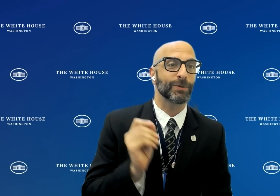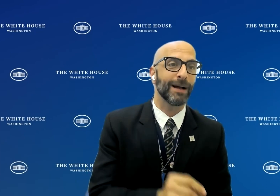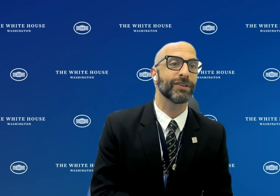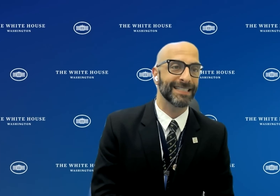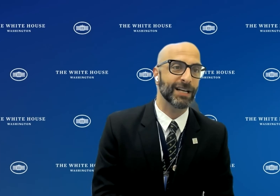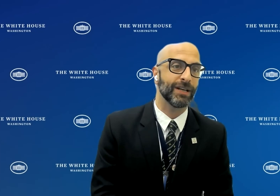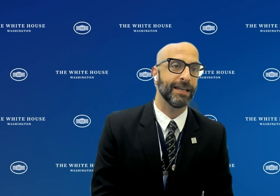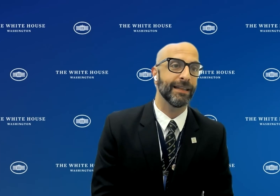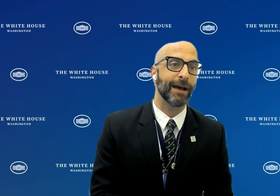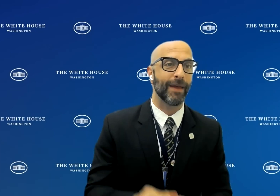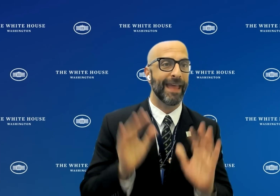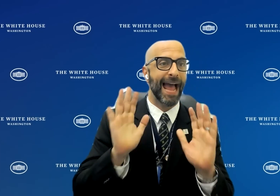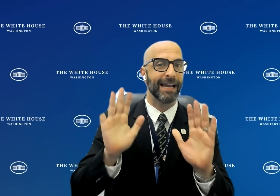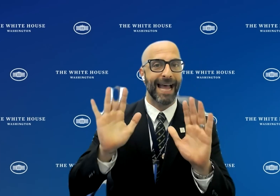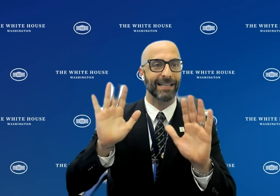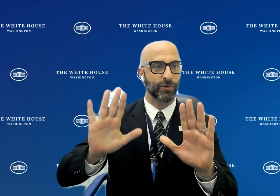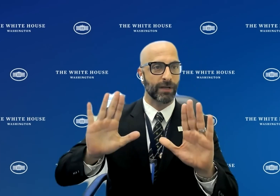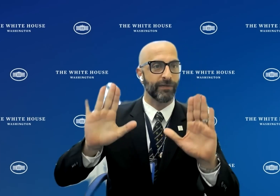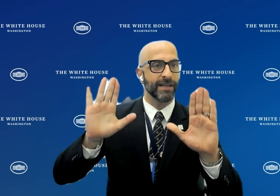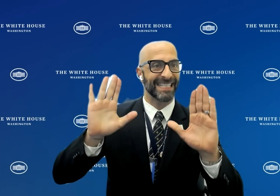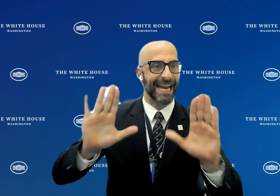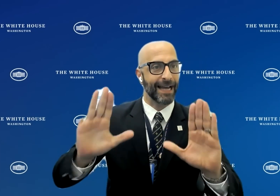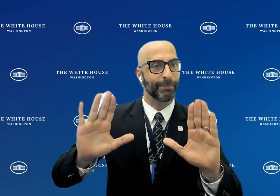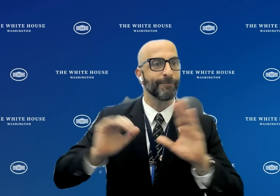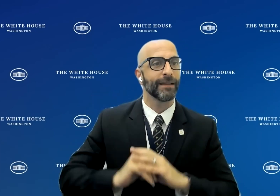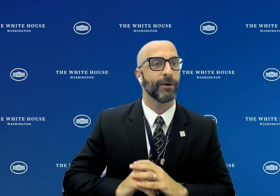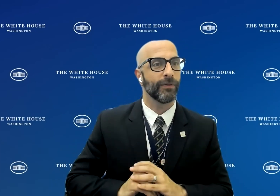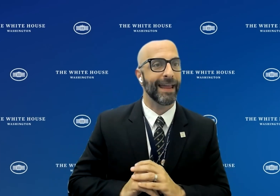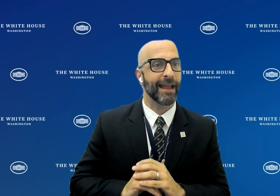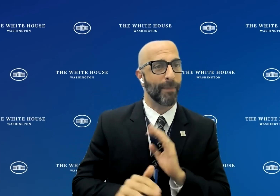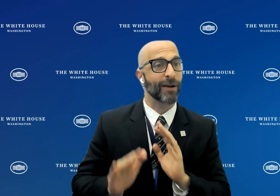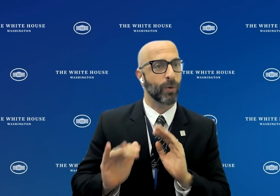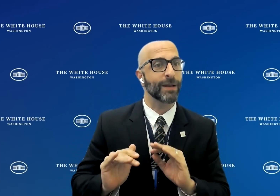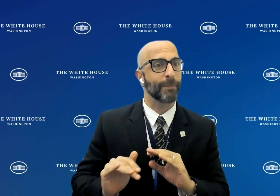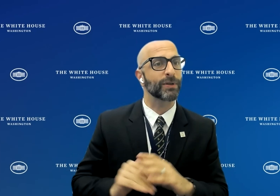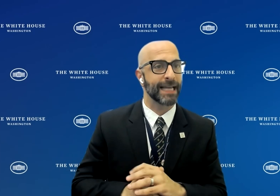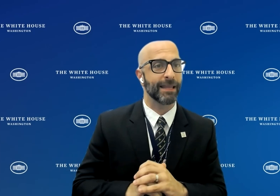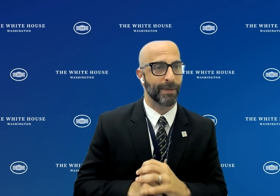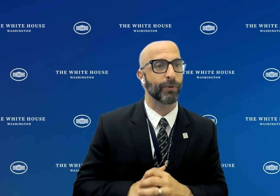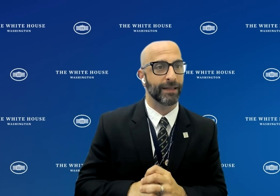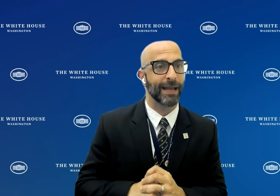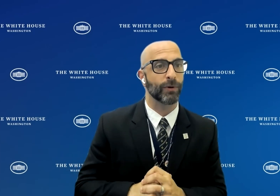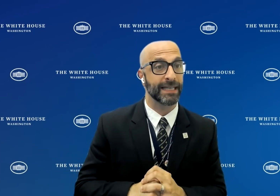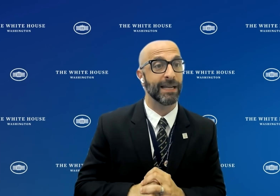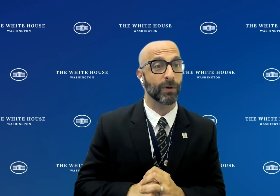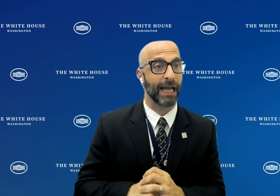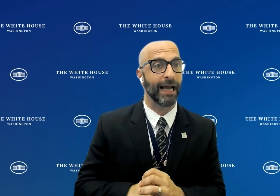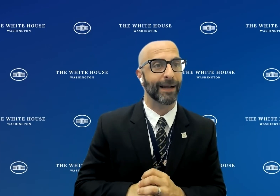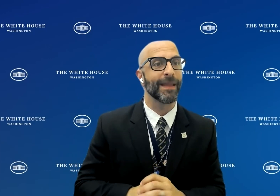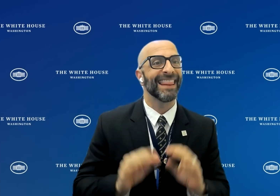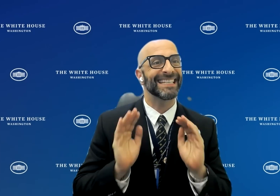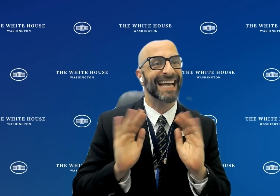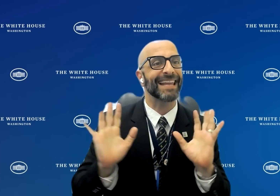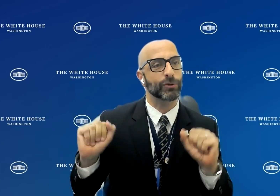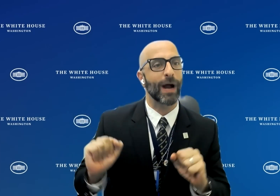one, but there's one jurisdiction that when they had that sort of sign up, about 21% of the people that they were seeing